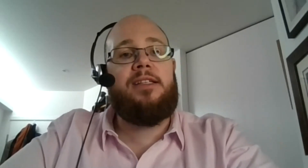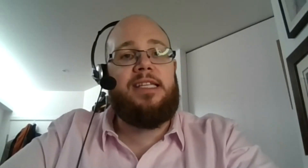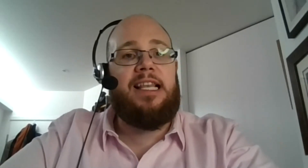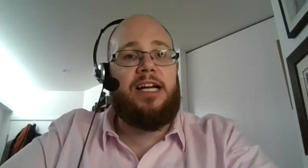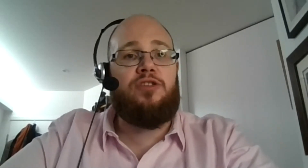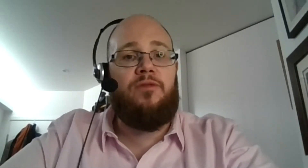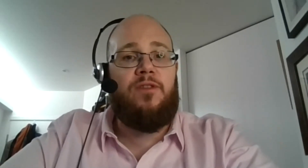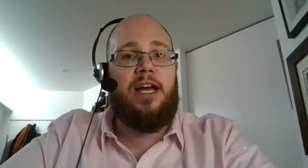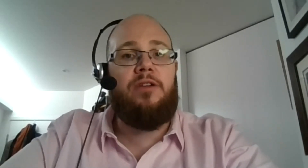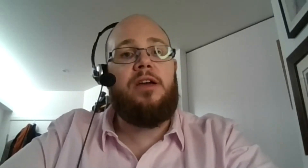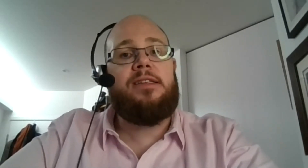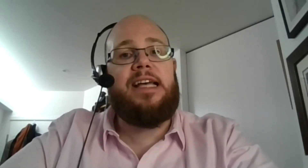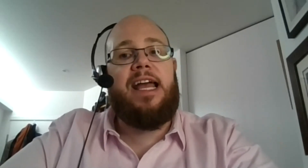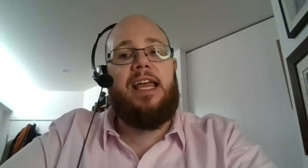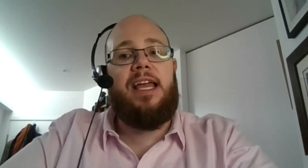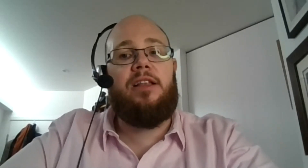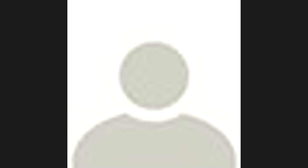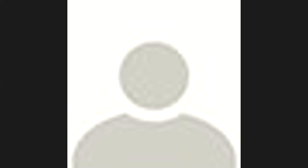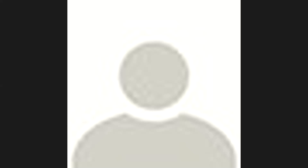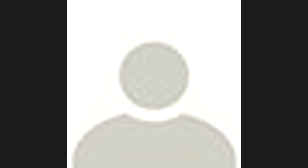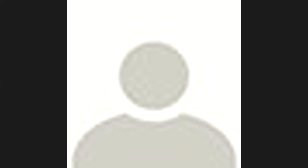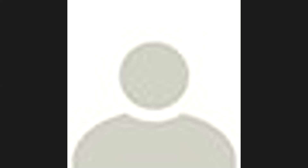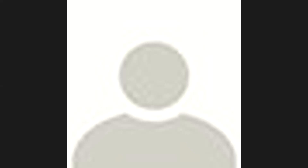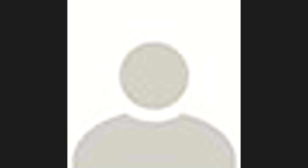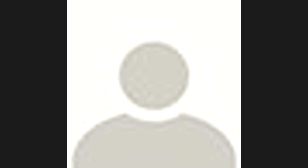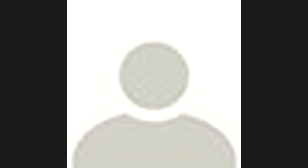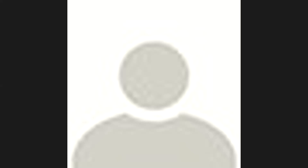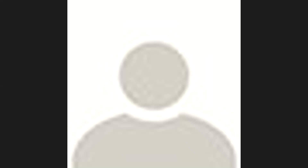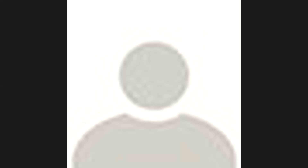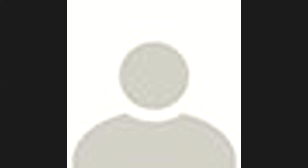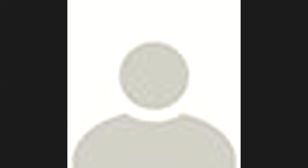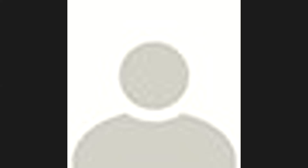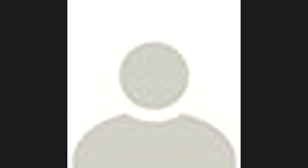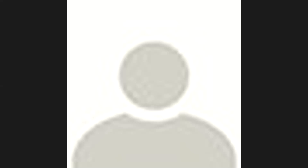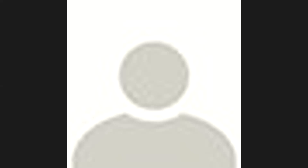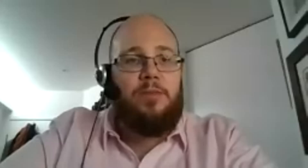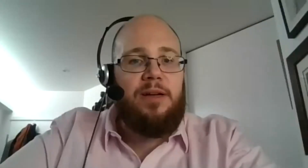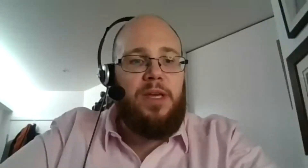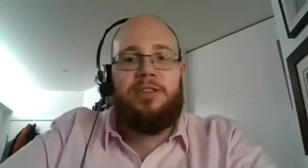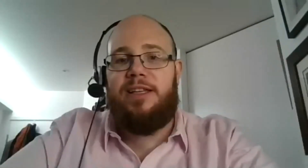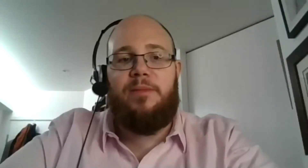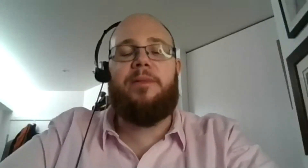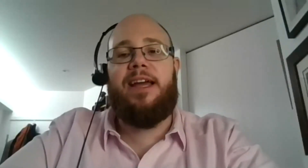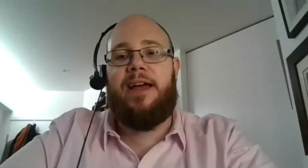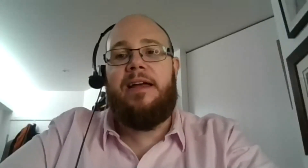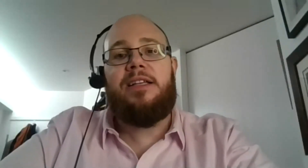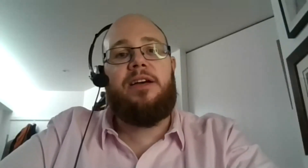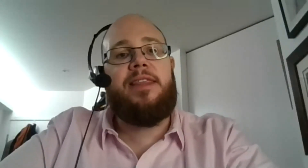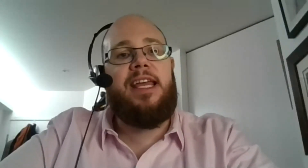did lateral flow, say... Does he do it one way than the other? So I think someone's unmuted at the moment. There you go. So I think if